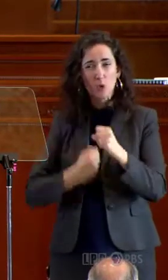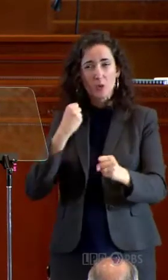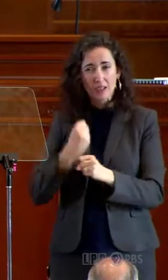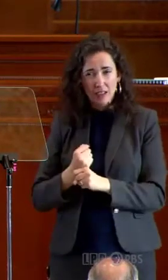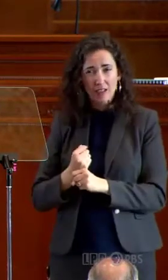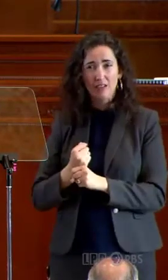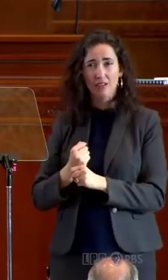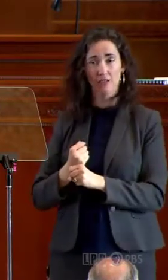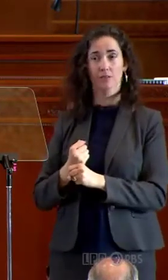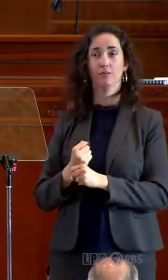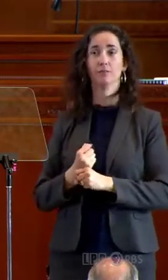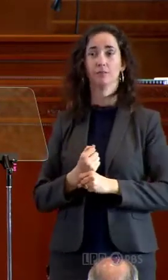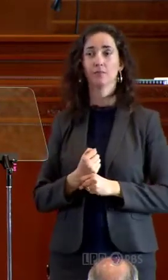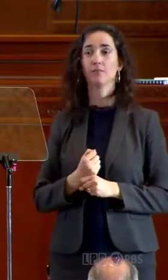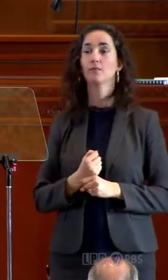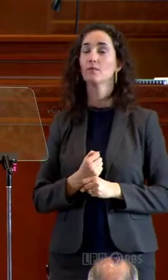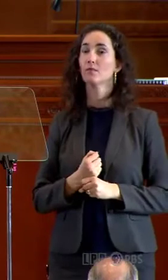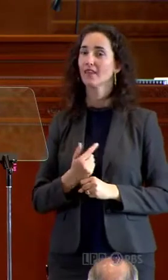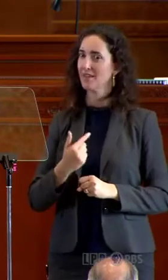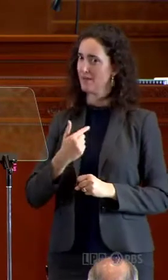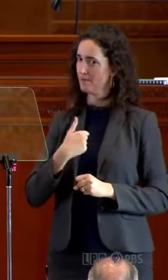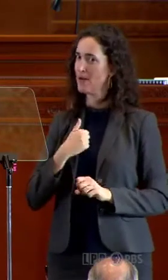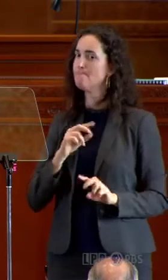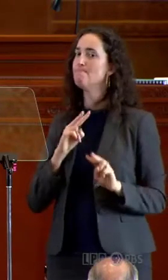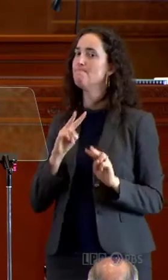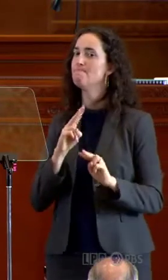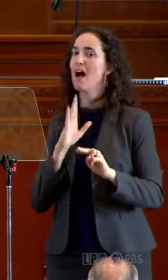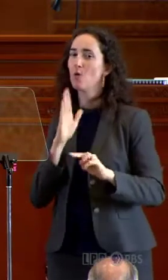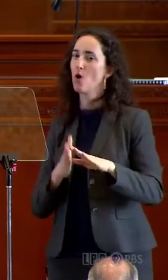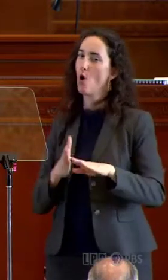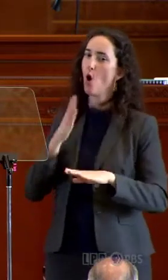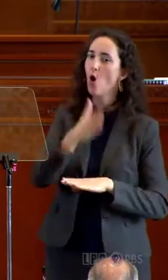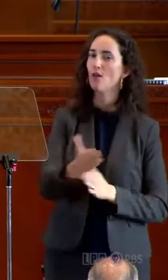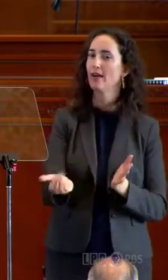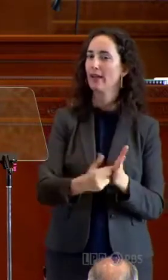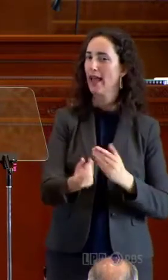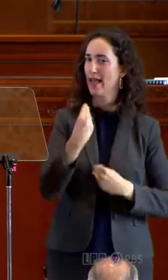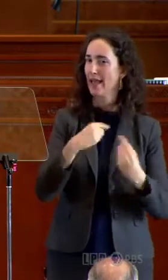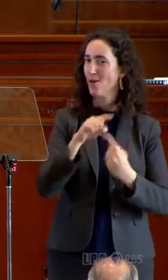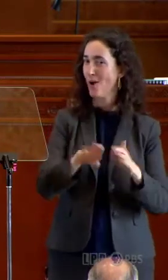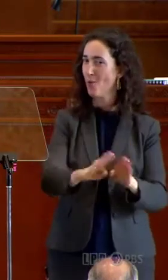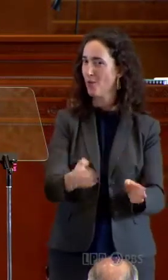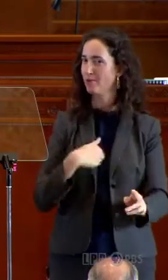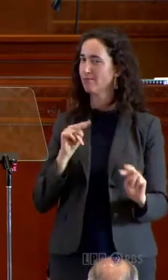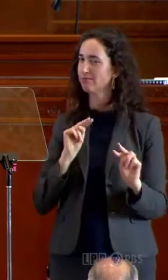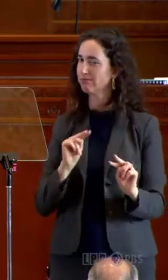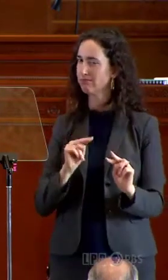storm. And I can't wait to go back and eat there again when it does open.